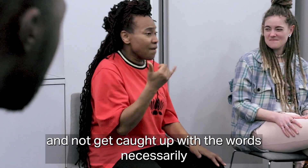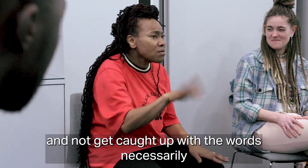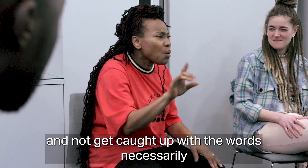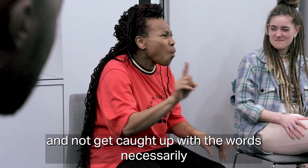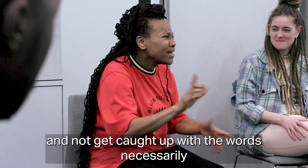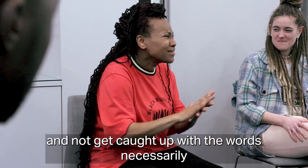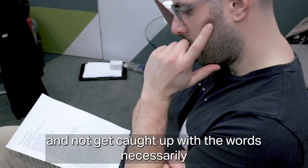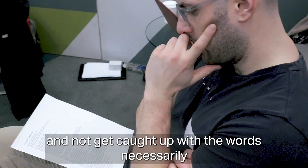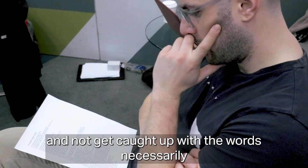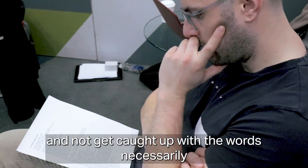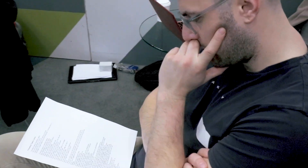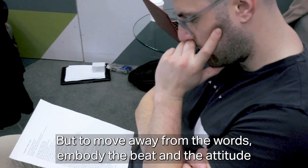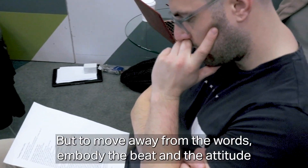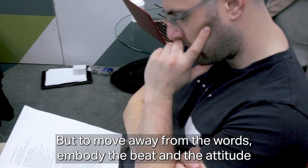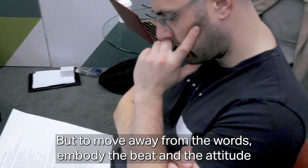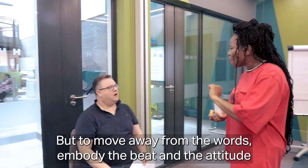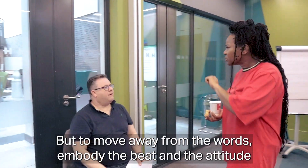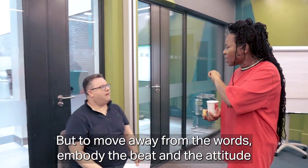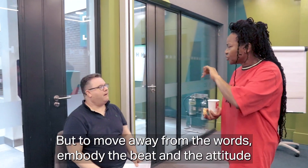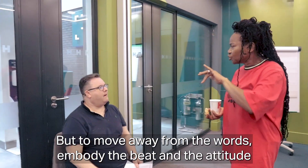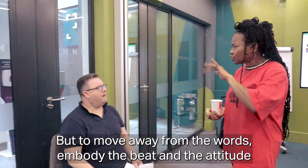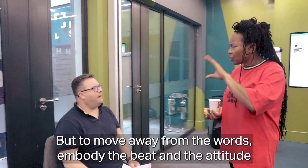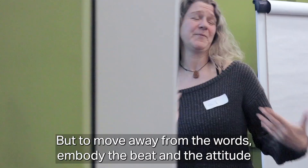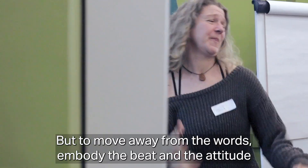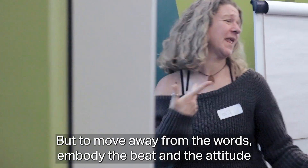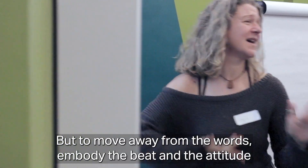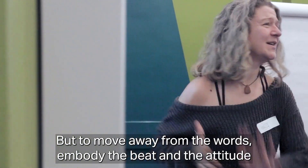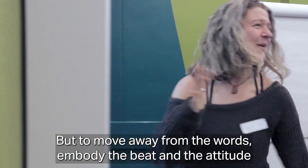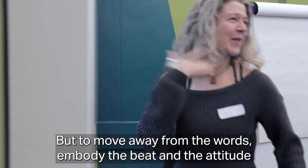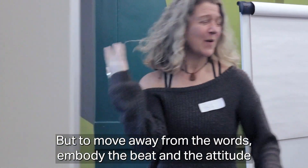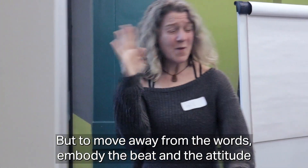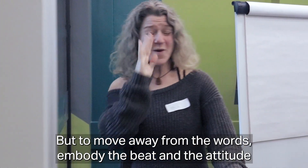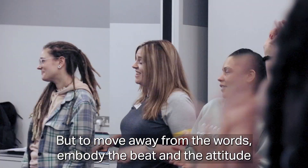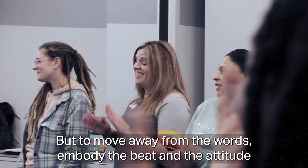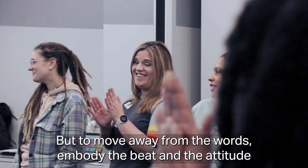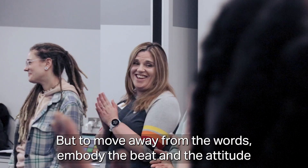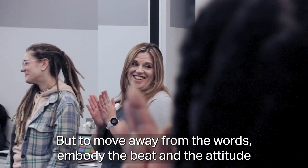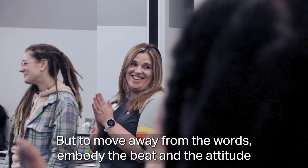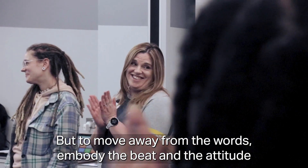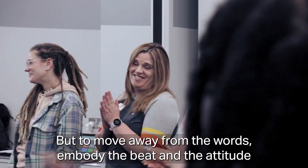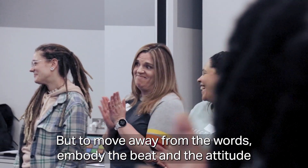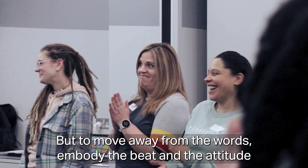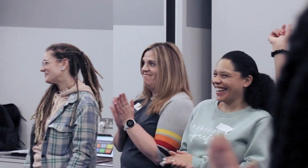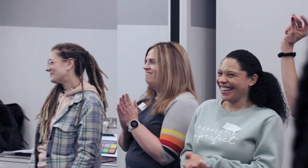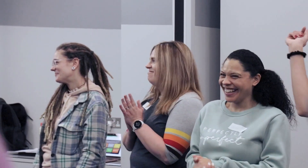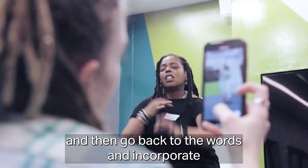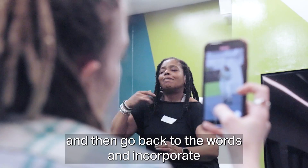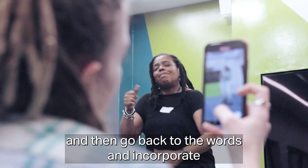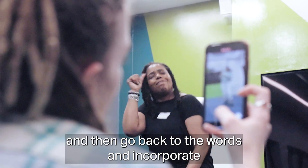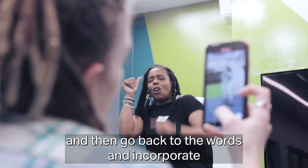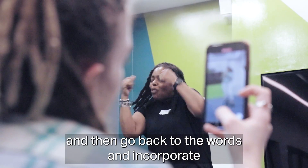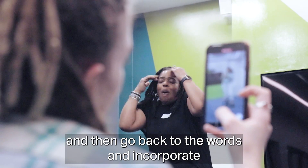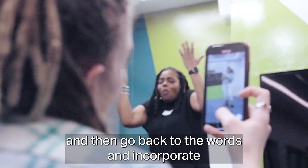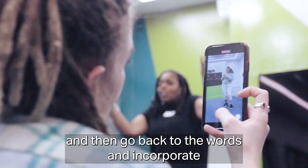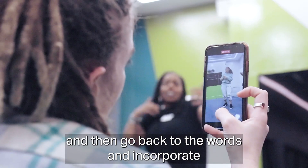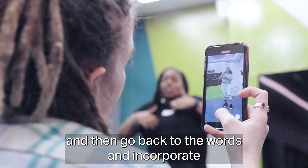with the words necessarily, but to move away from the words, embody the beat and the attitude, and